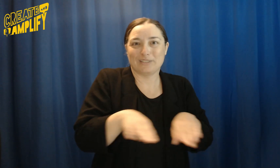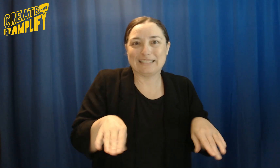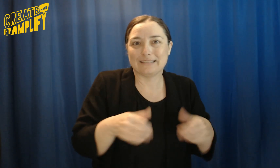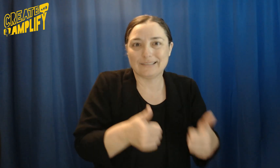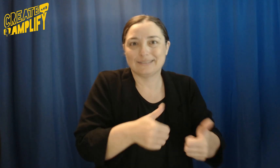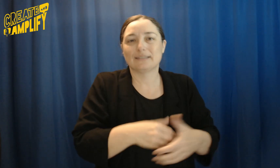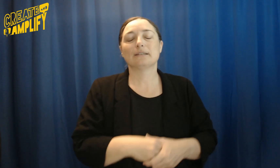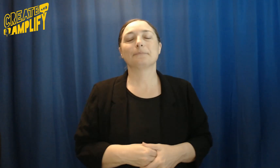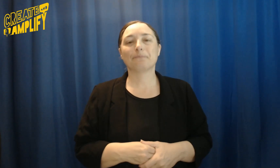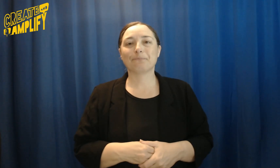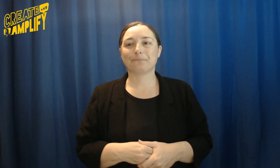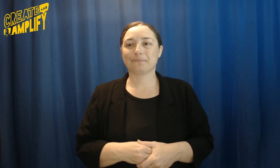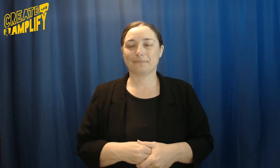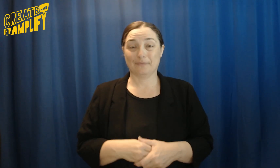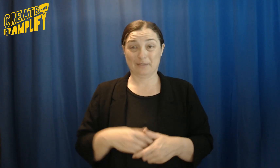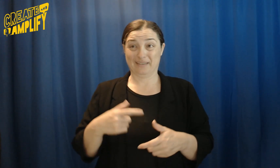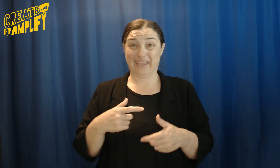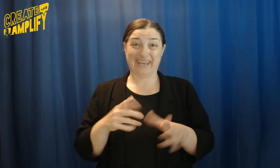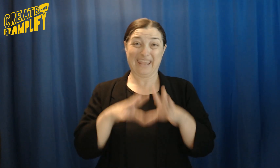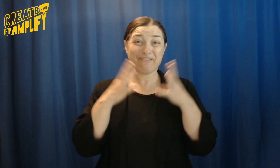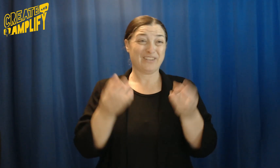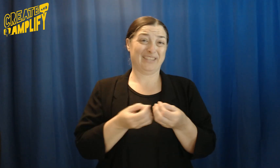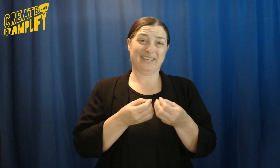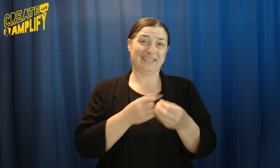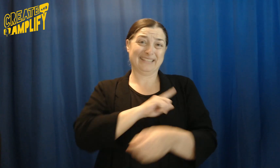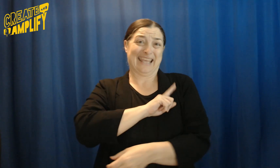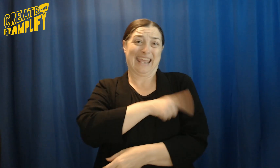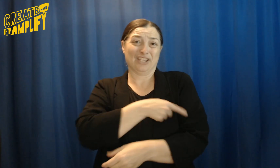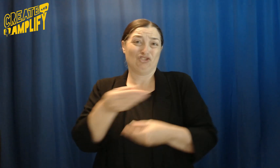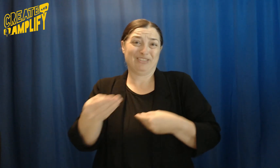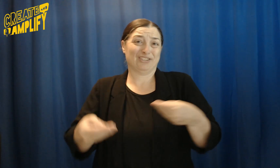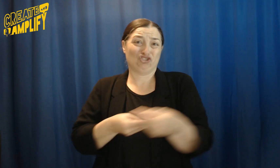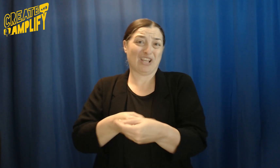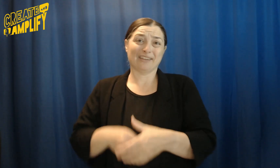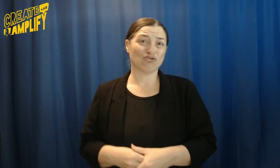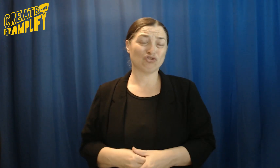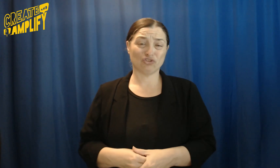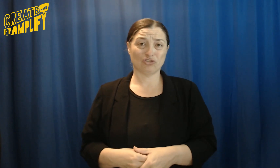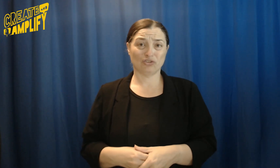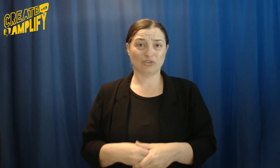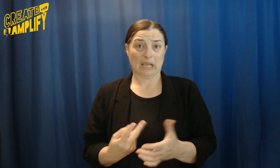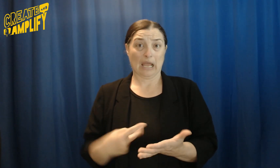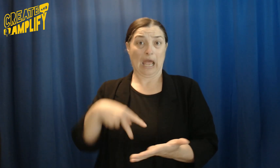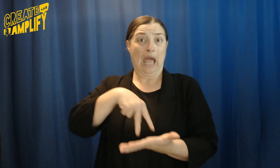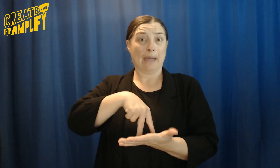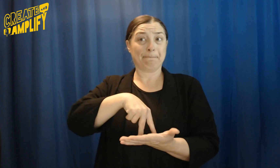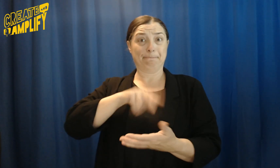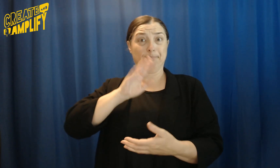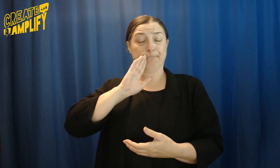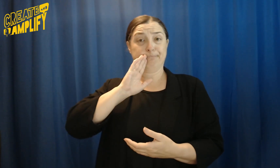everything, it's an energy exchange. Speaking in front of large groups of people, like conducting a wedding